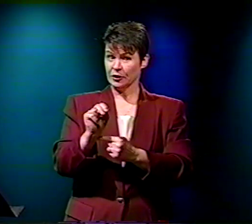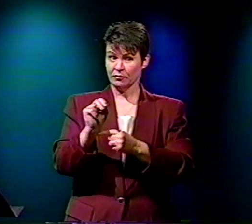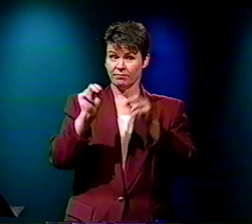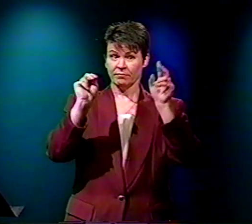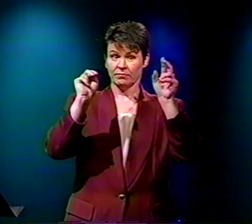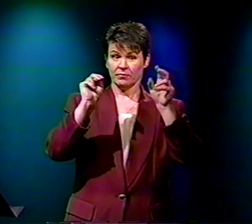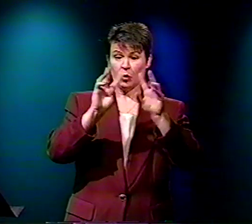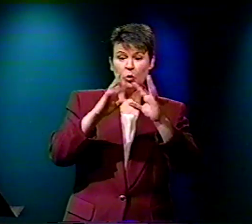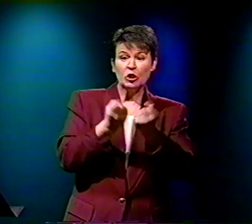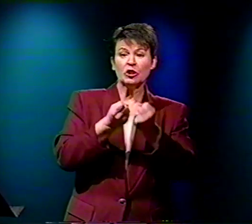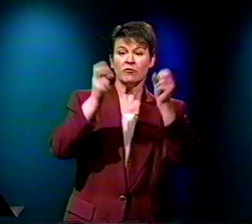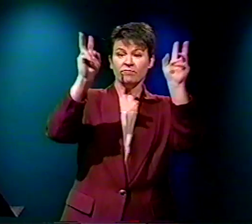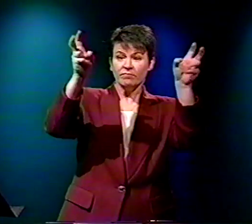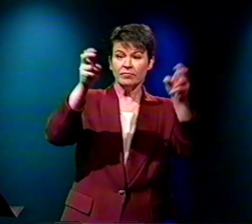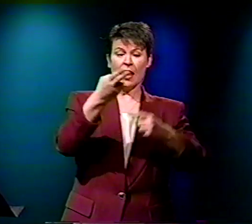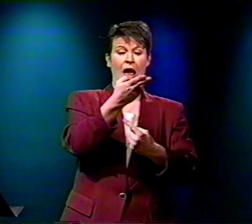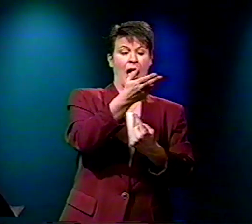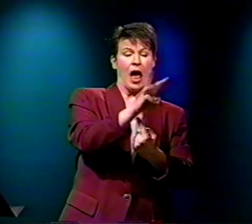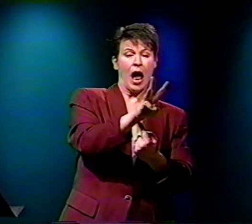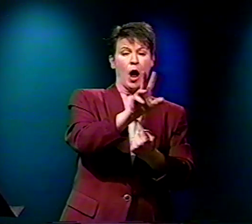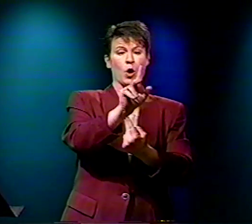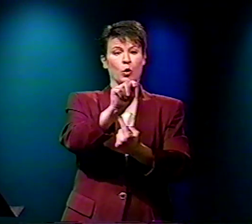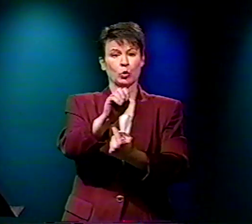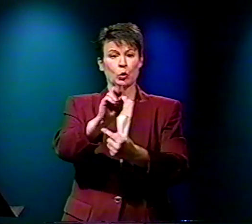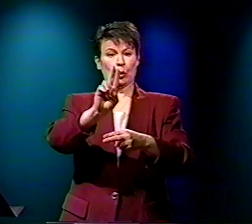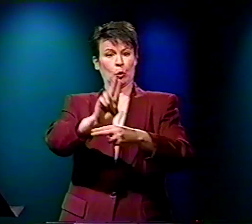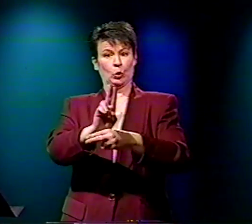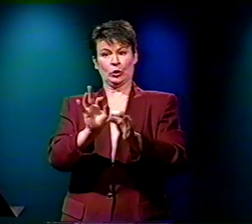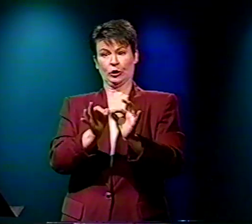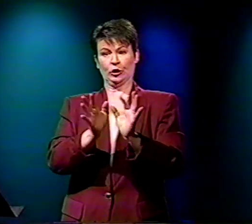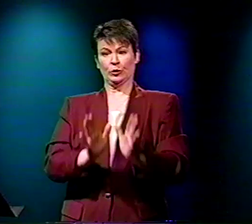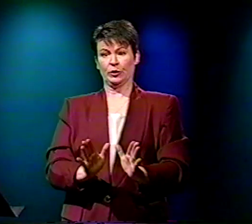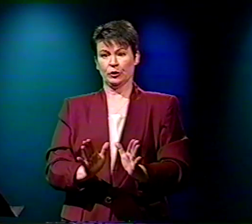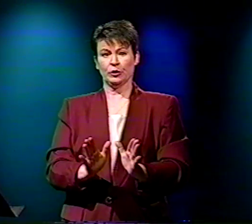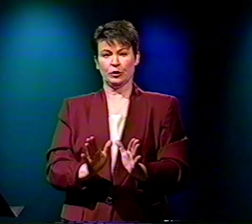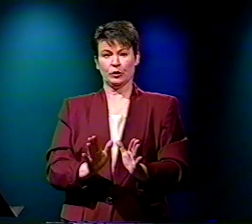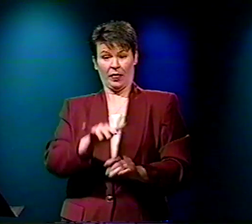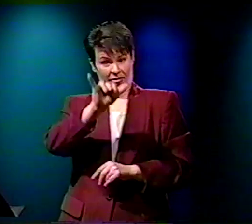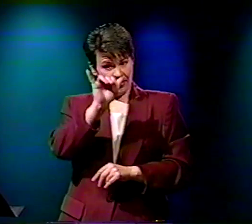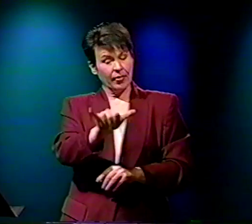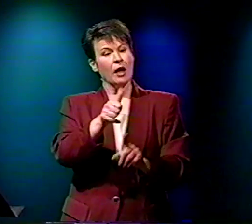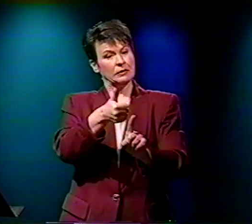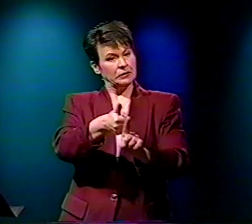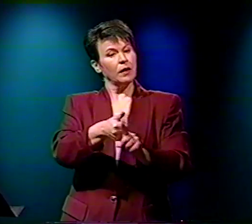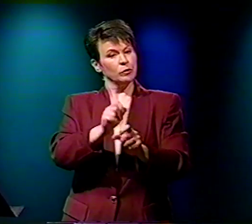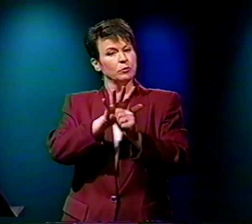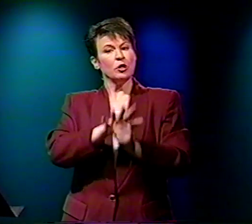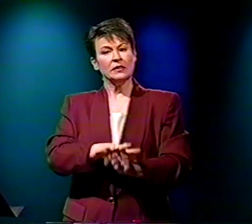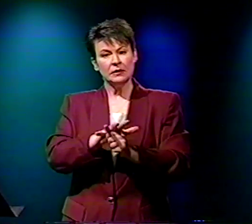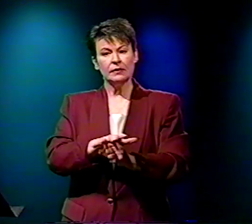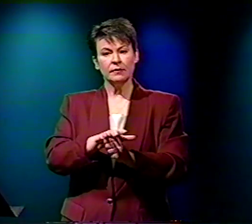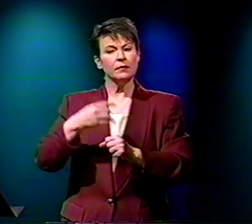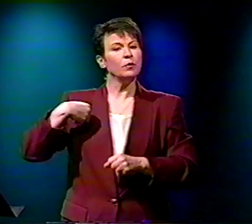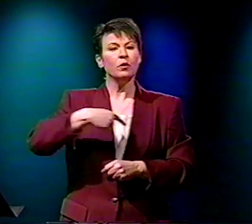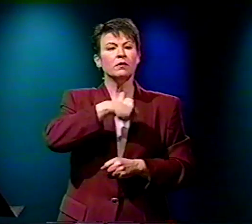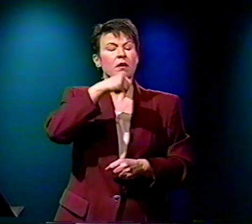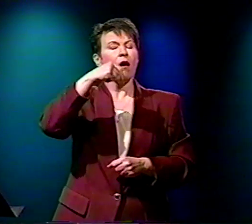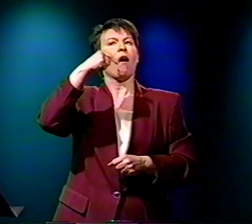I talked about how I tried to set up consumer education workshops, the how to use interpreters workshops, and that in and of itself was